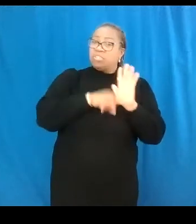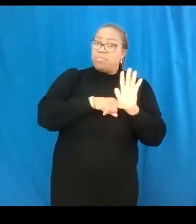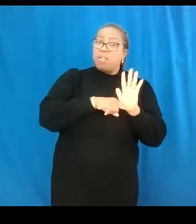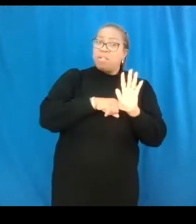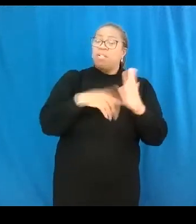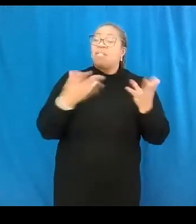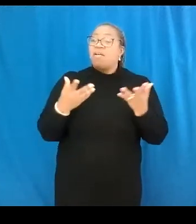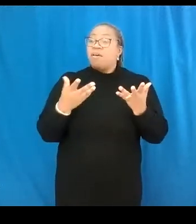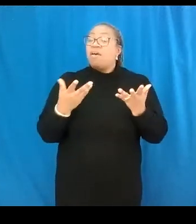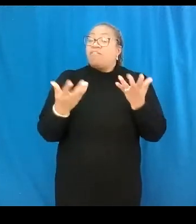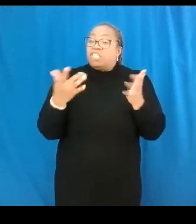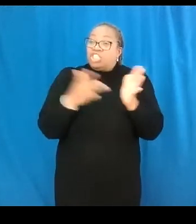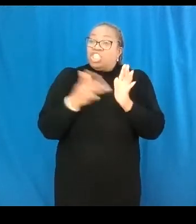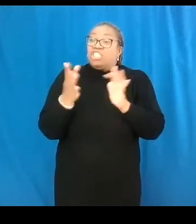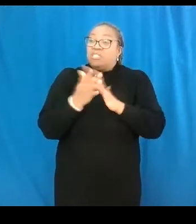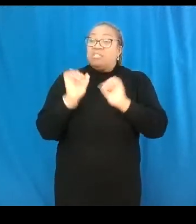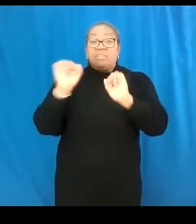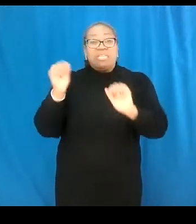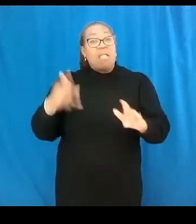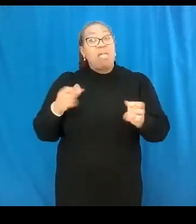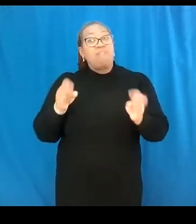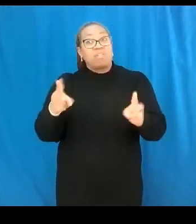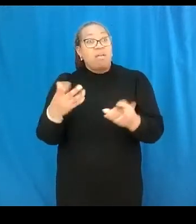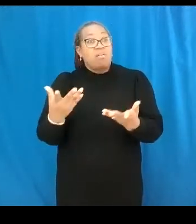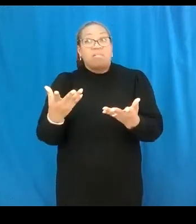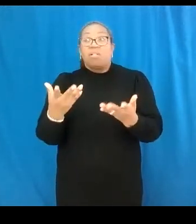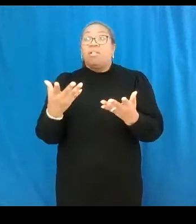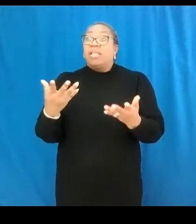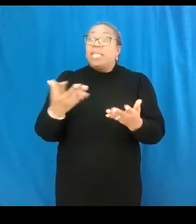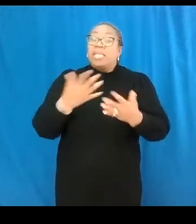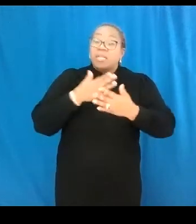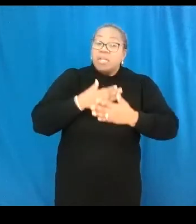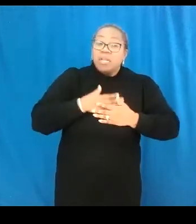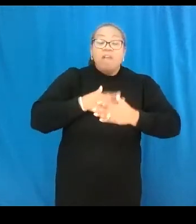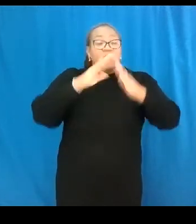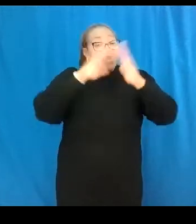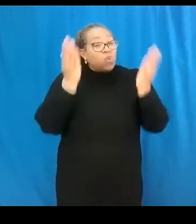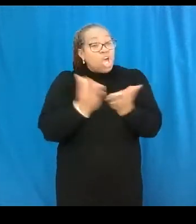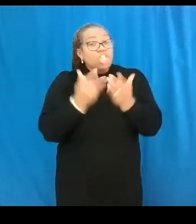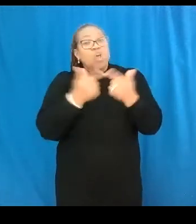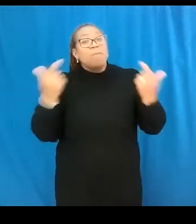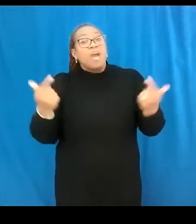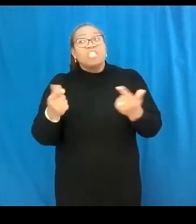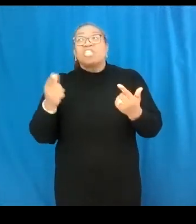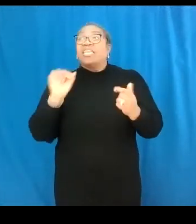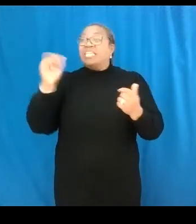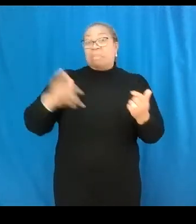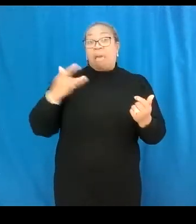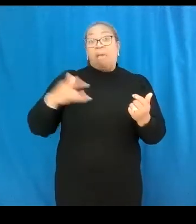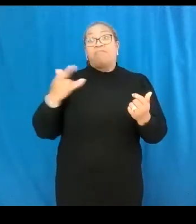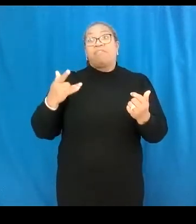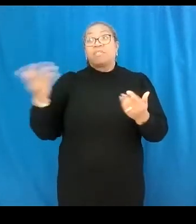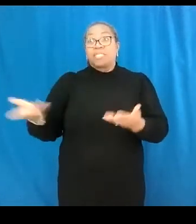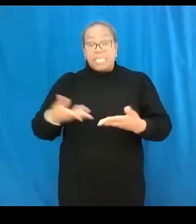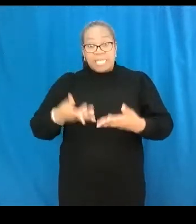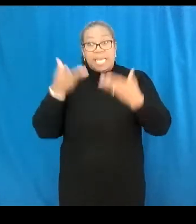how Jesus lived. This is how he lived. He loved the world so much that he gave his life for